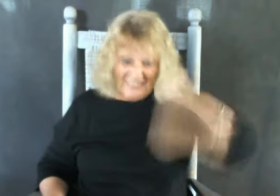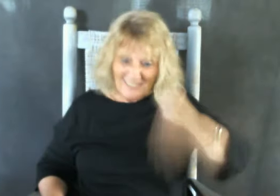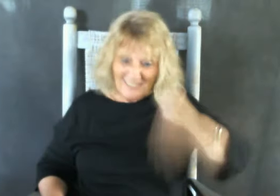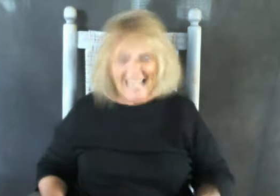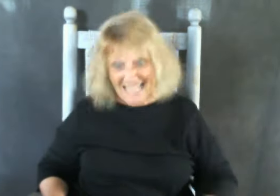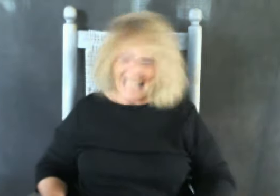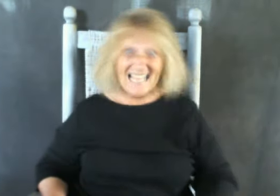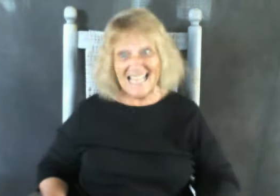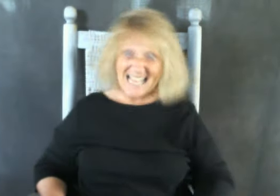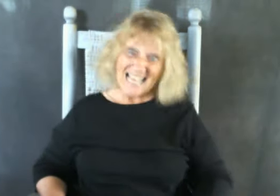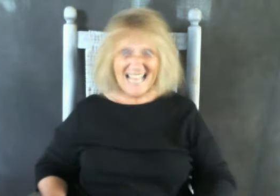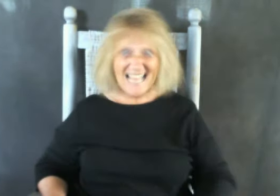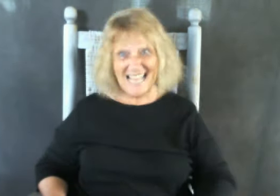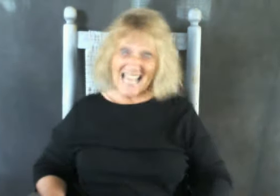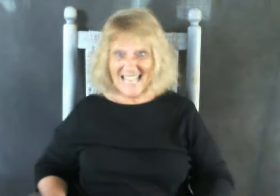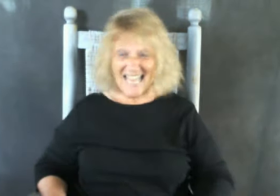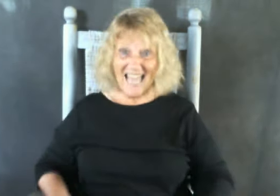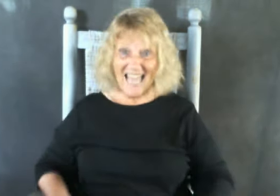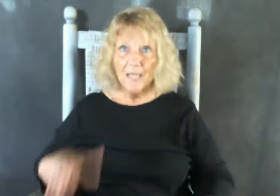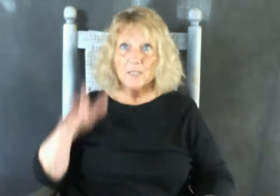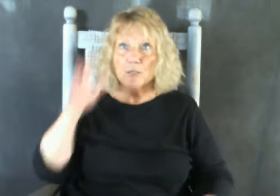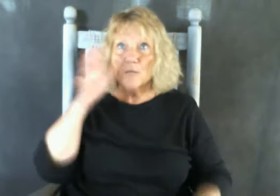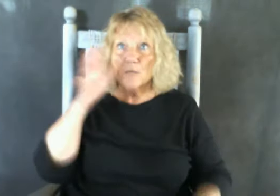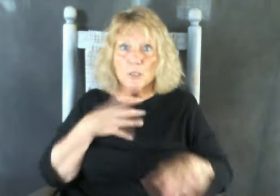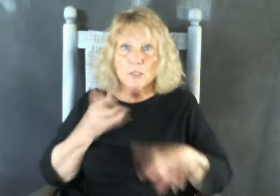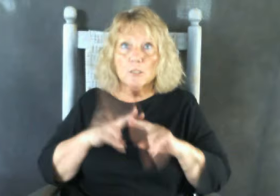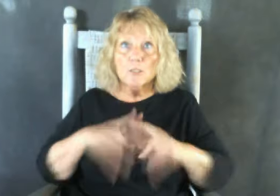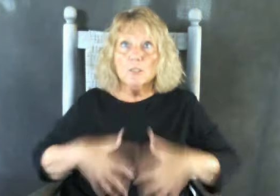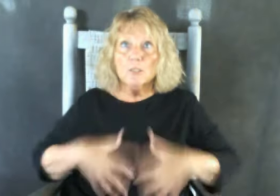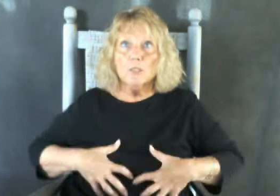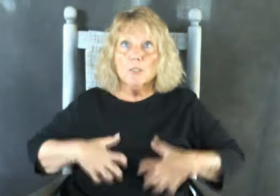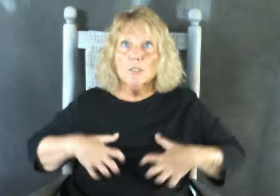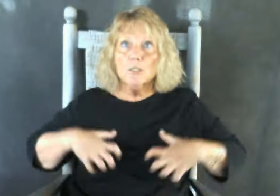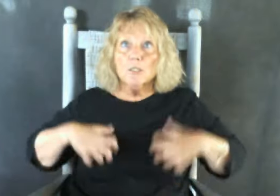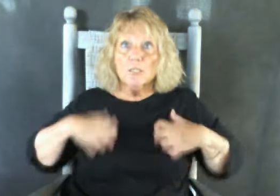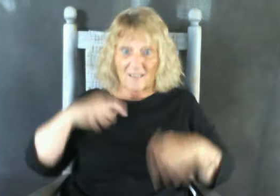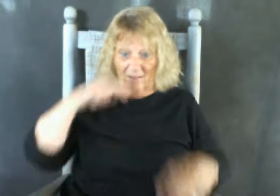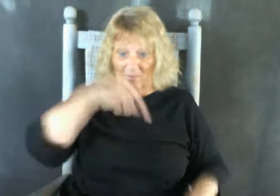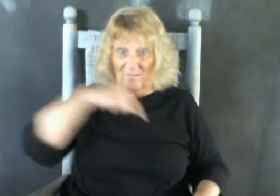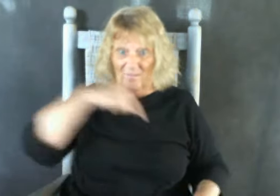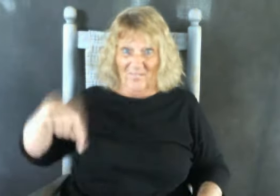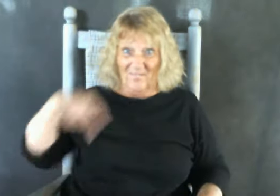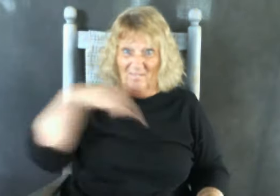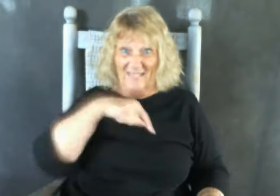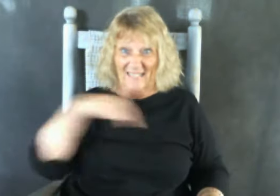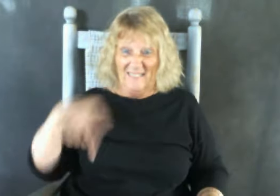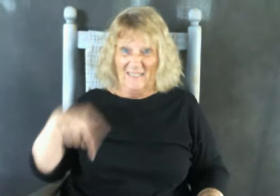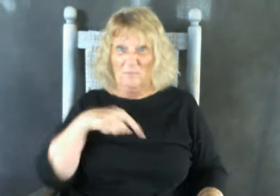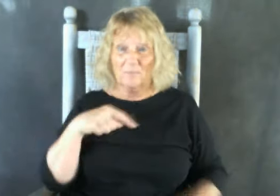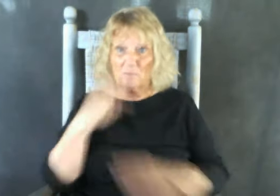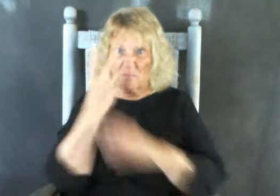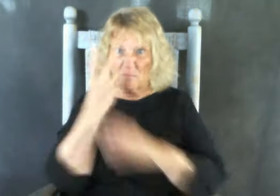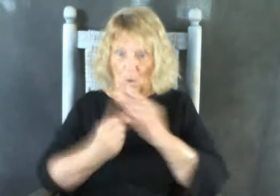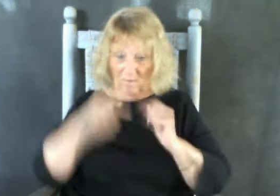stone at the Pentagon, right in front of it from September 11, 2001. There is a description there